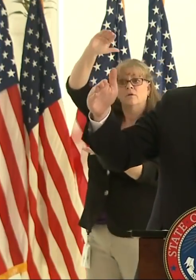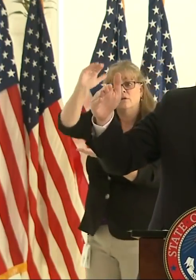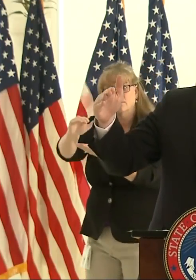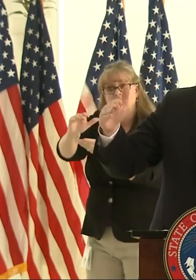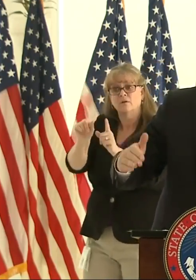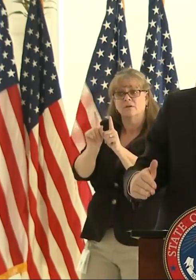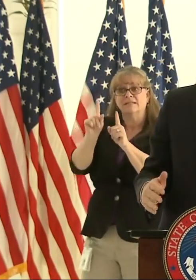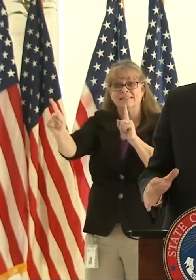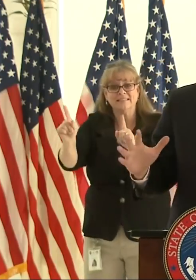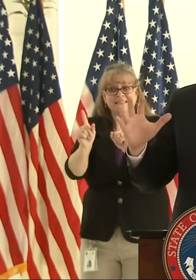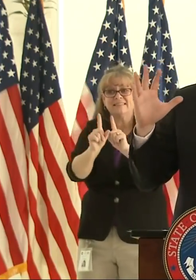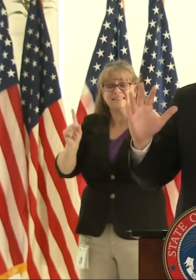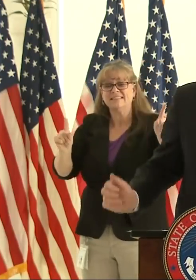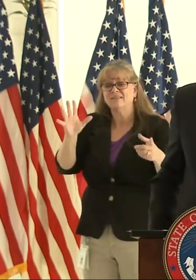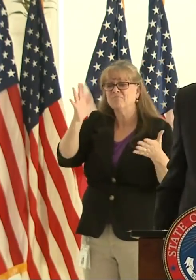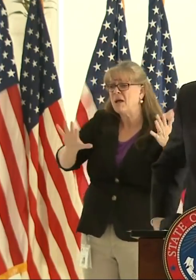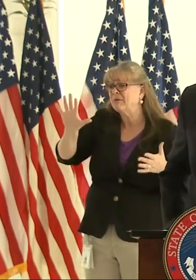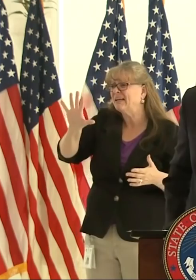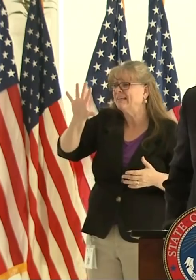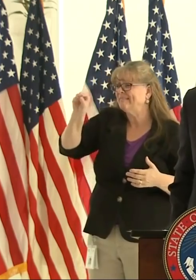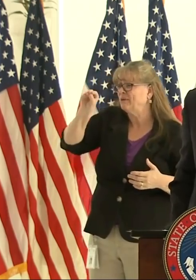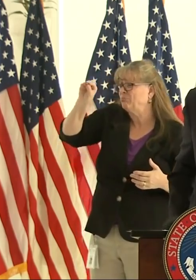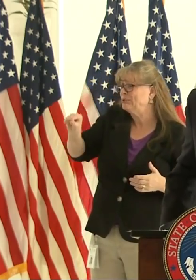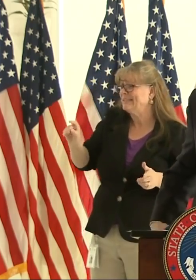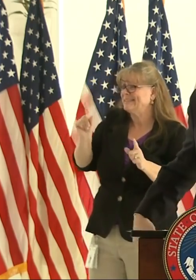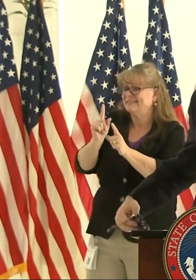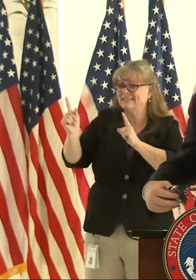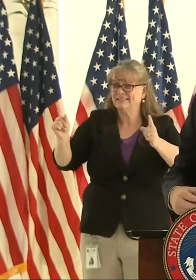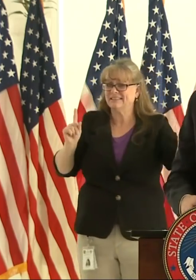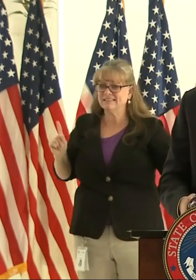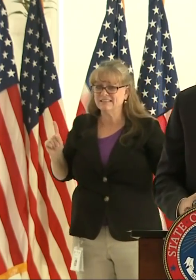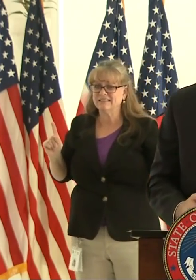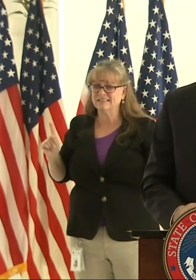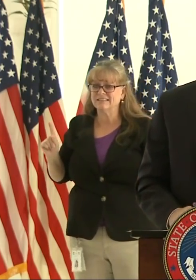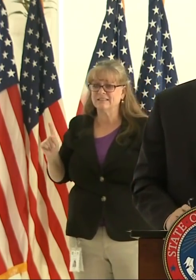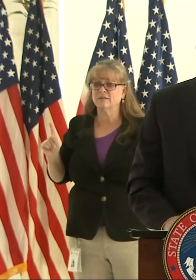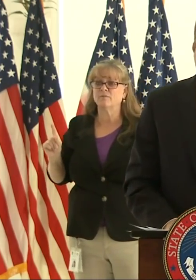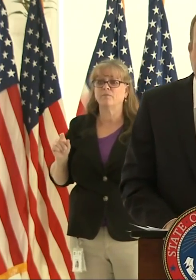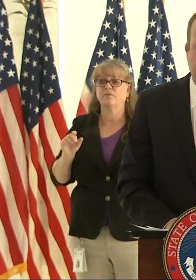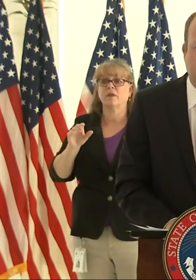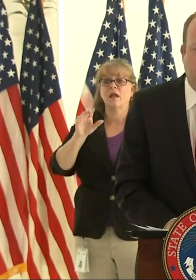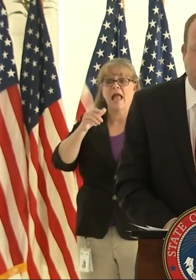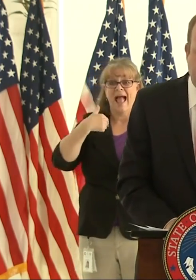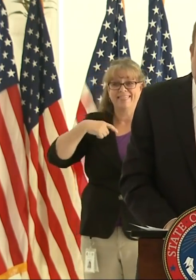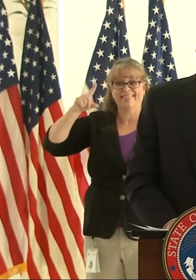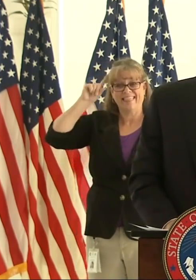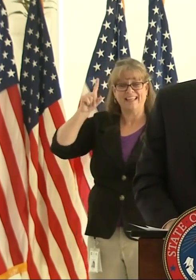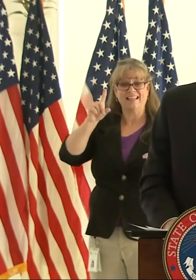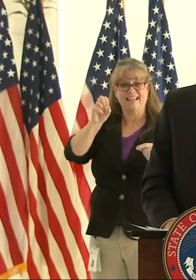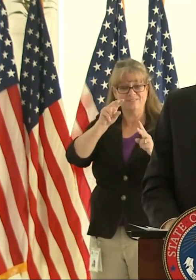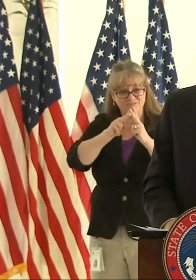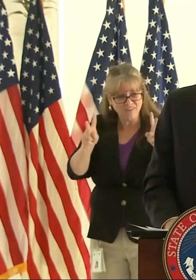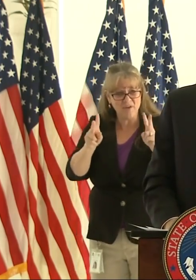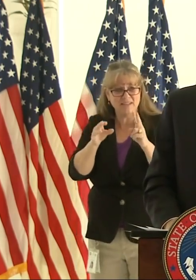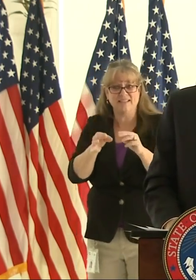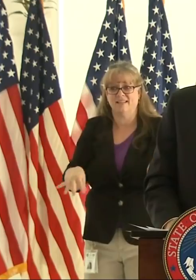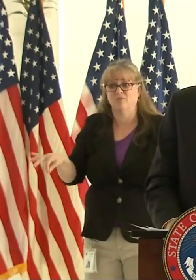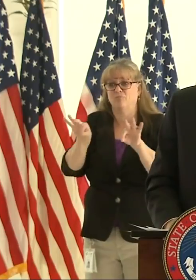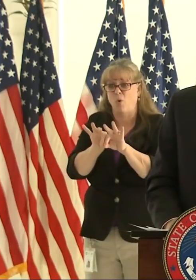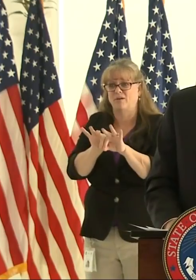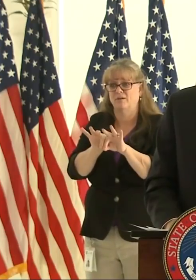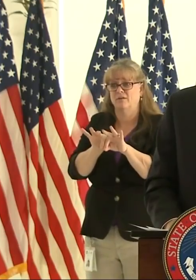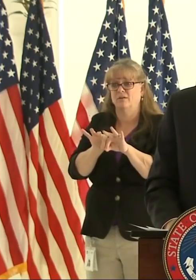of 60%. So that's what it gets you. That's what it buys you. And I don't want to underestimate that, right? If we could be at 50%, that might mean